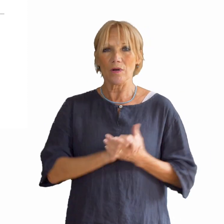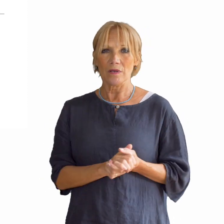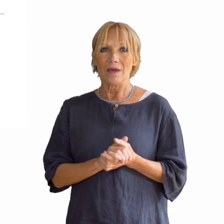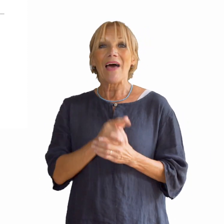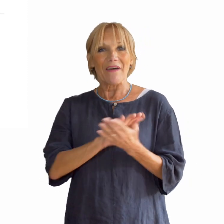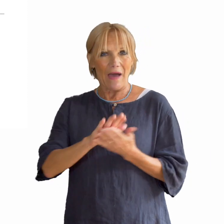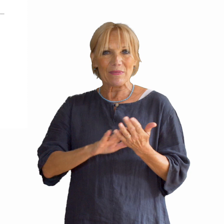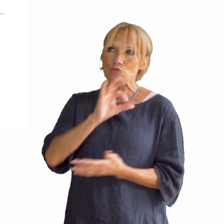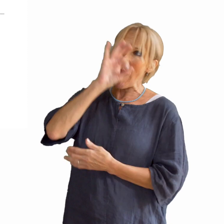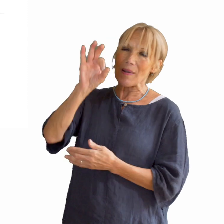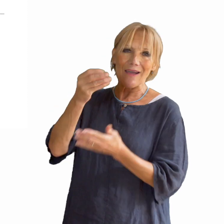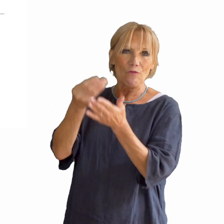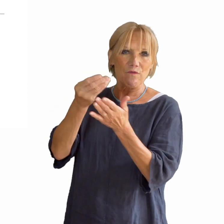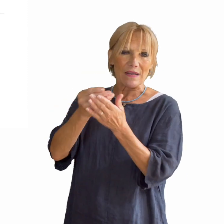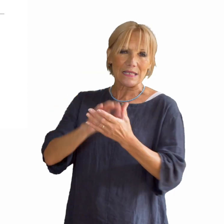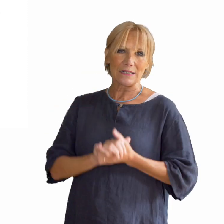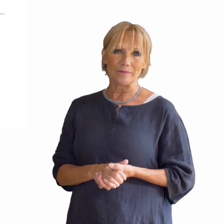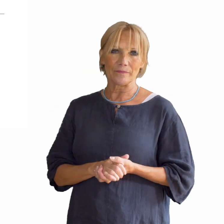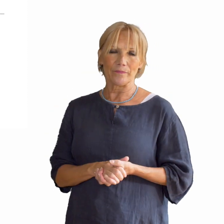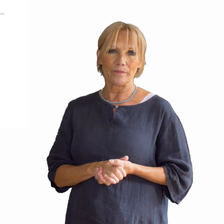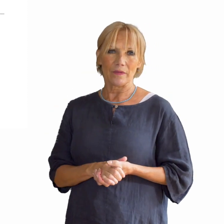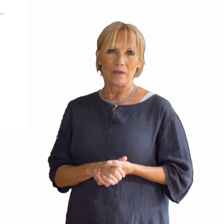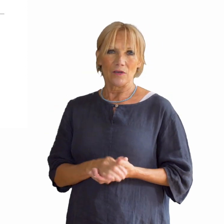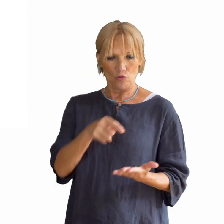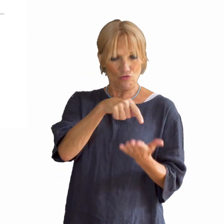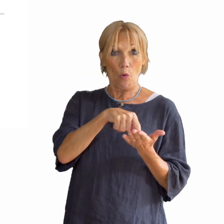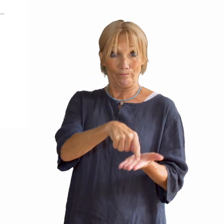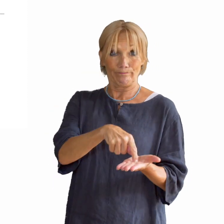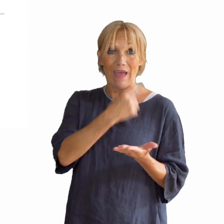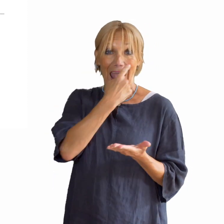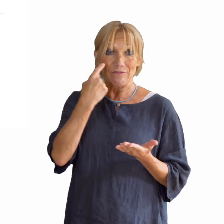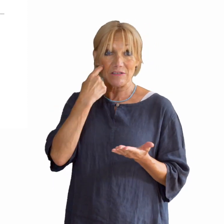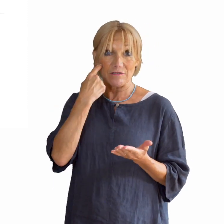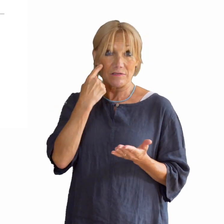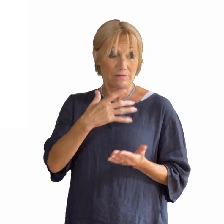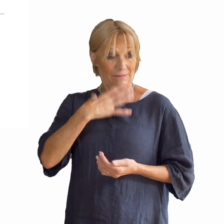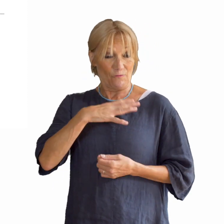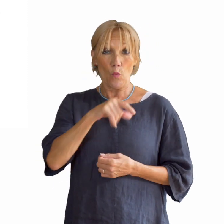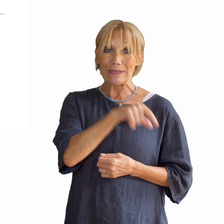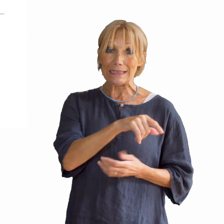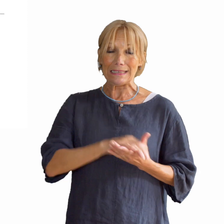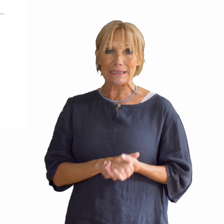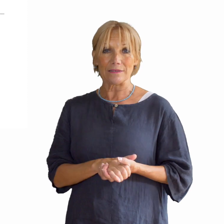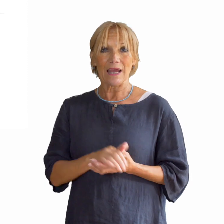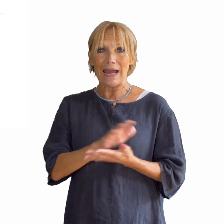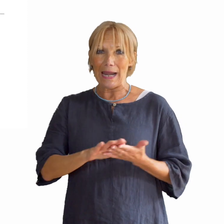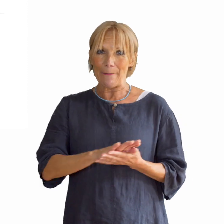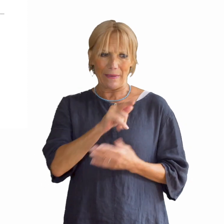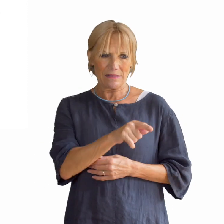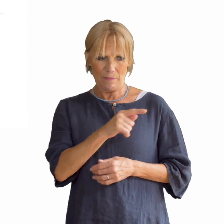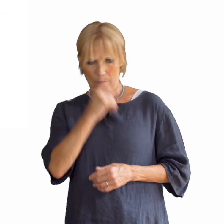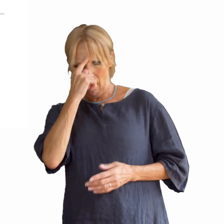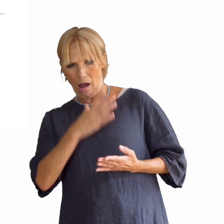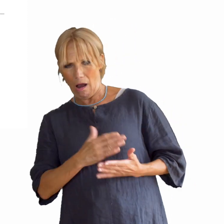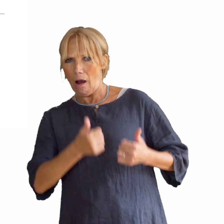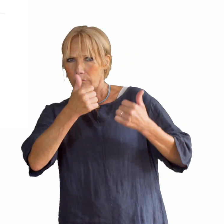to demonstrating its value to others in order to get support and funding. Being able to point to a robust evidence base for meeting